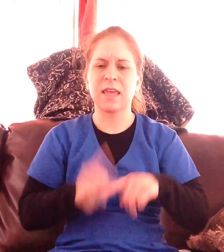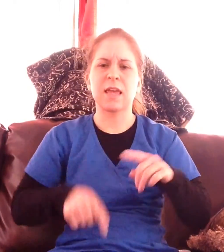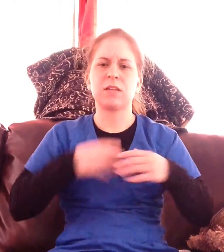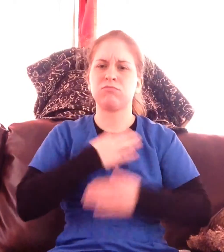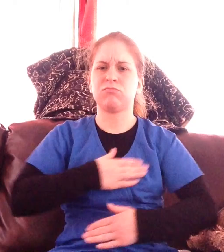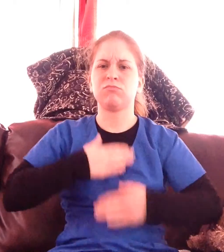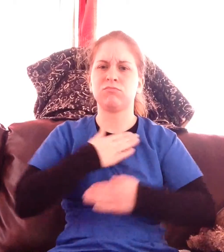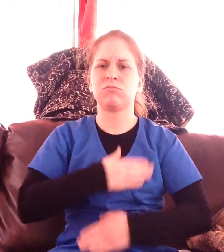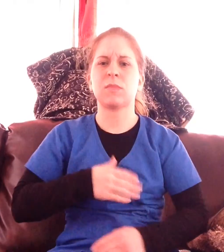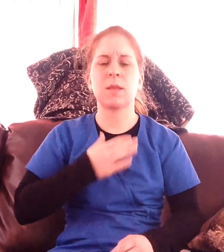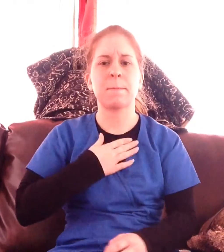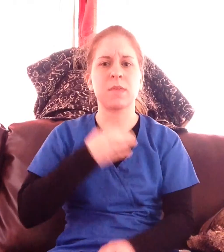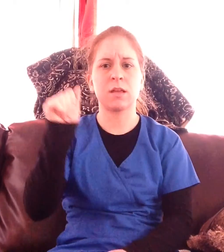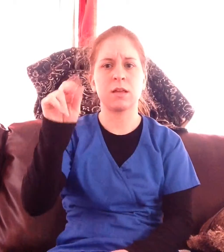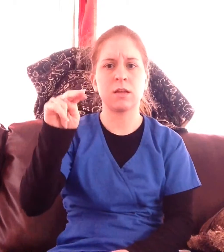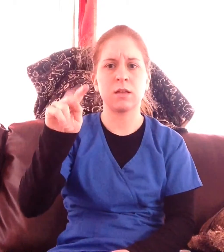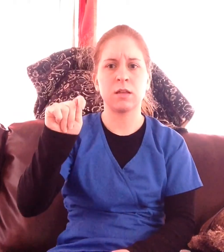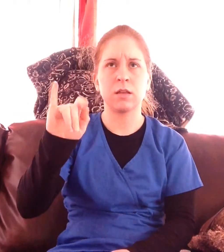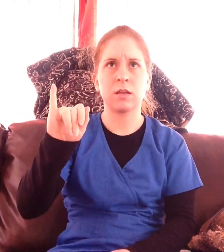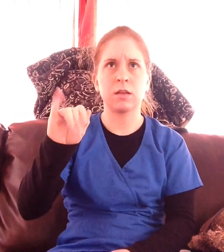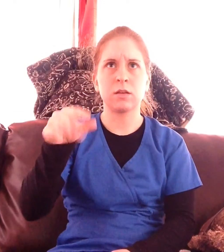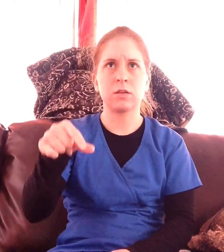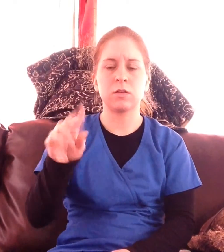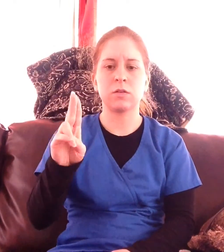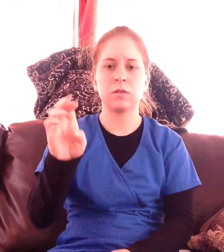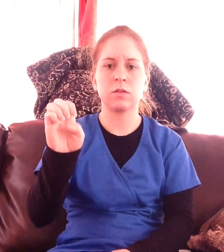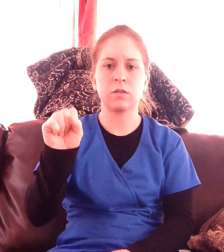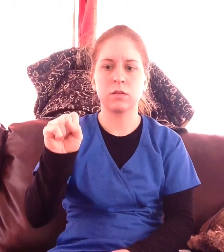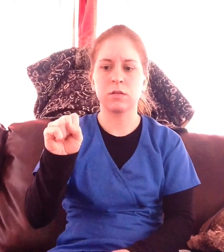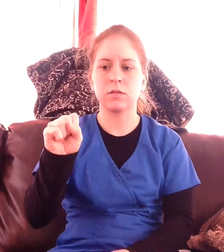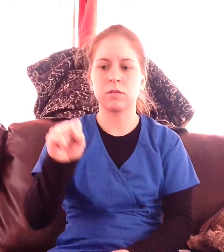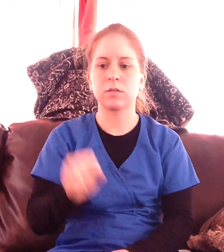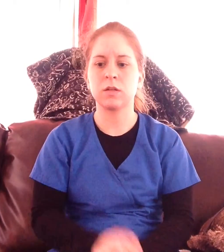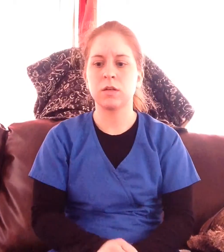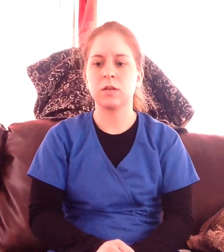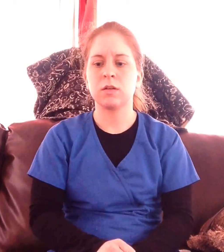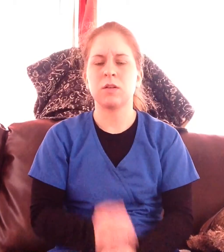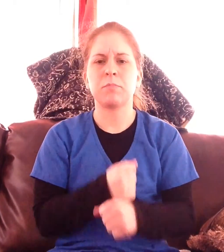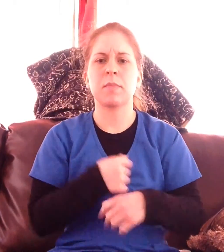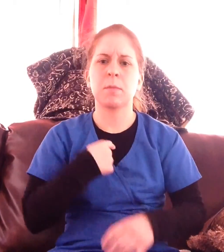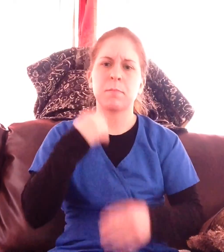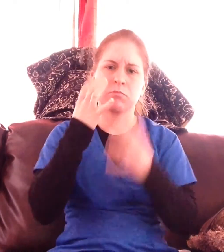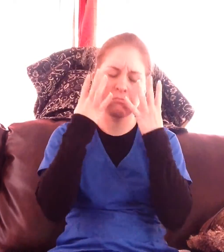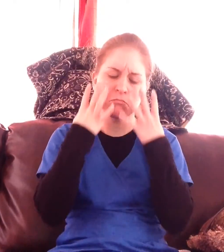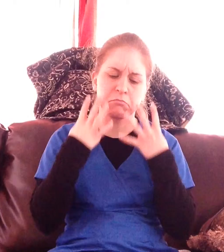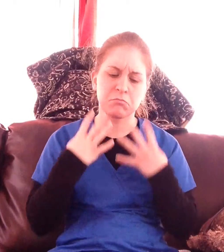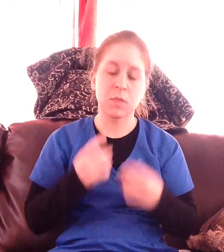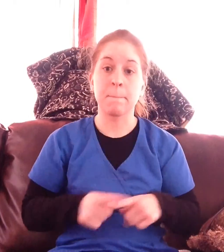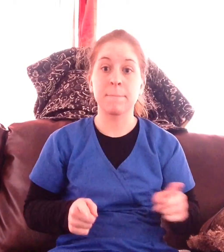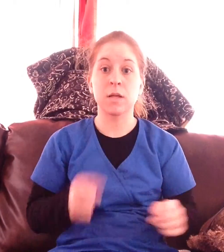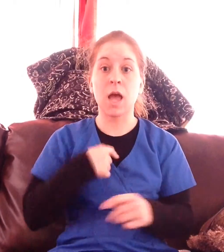because these are things that have been treasured through members of the family and through my life,